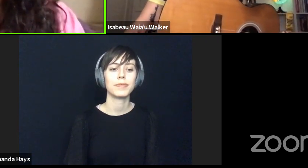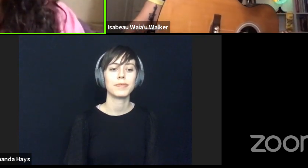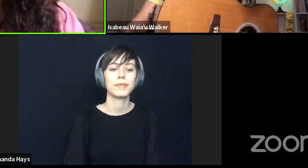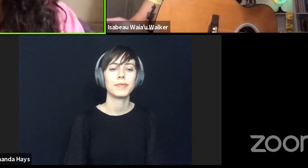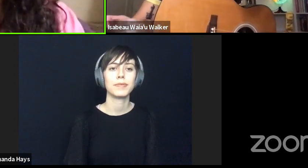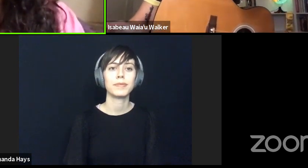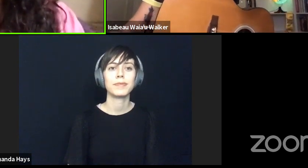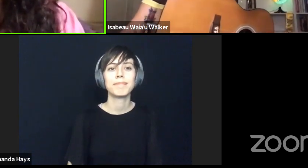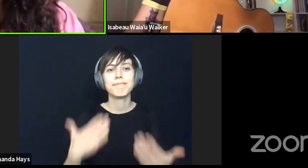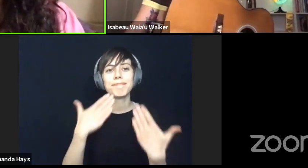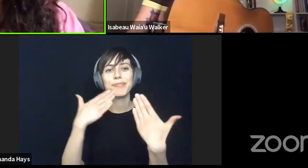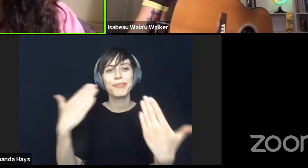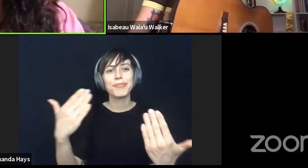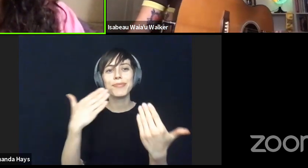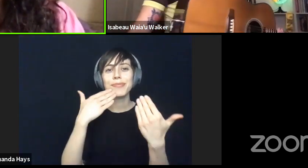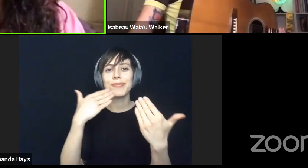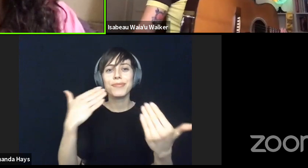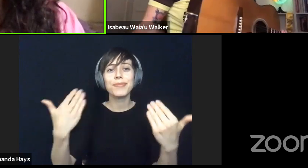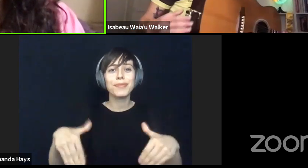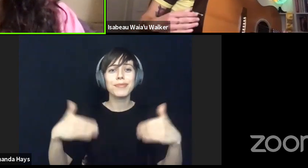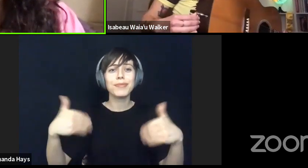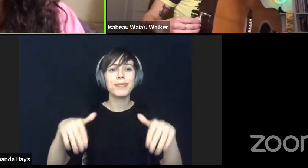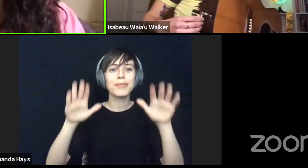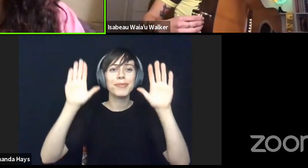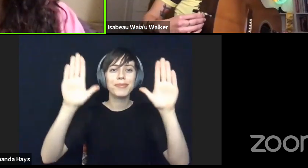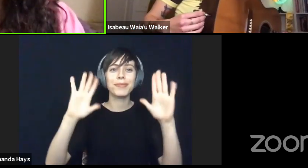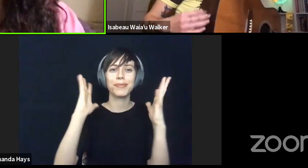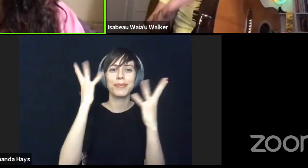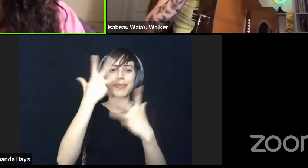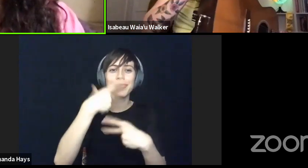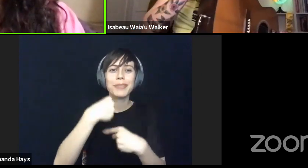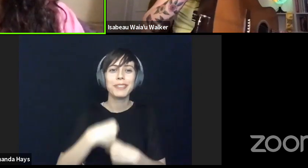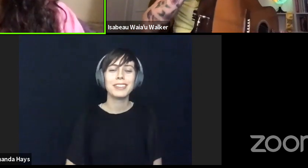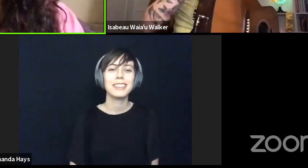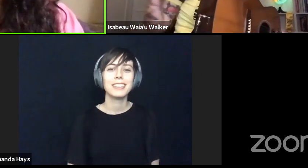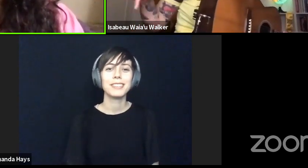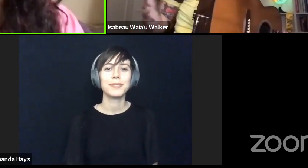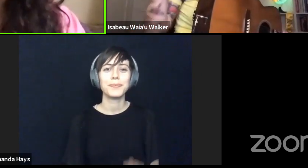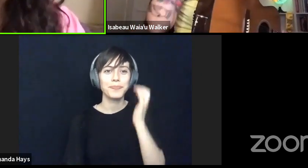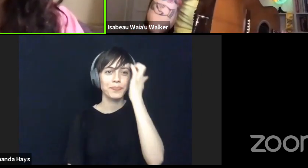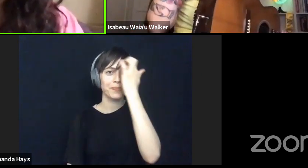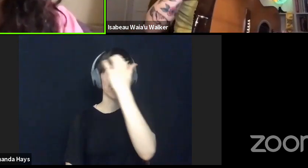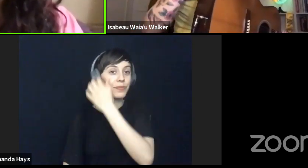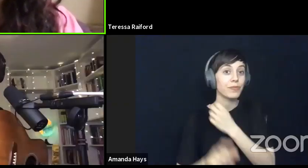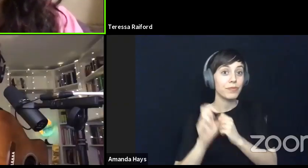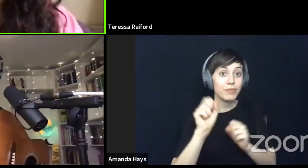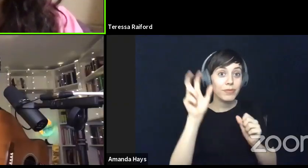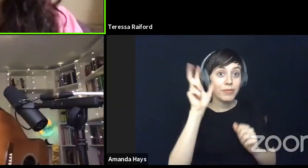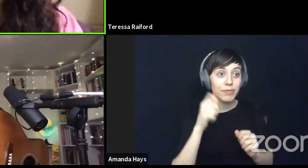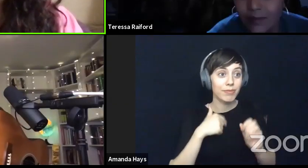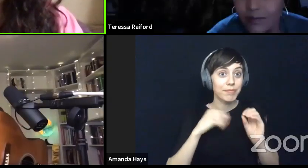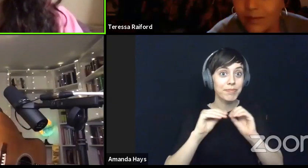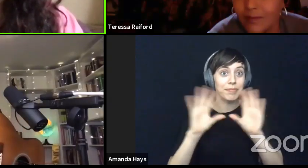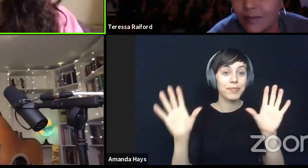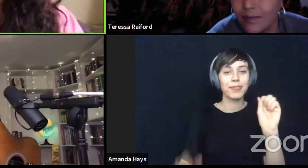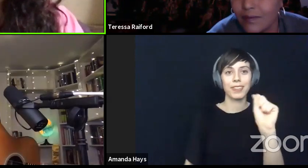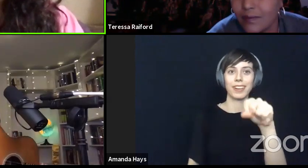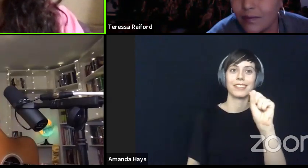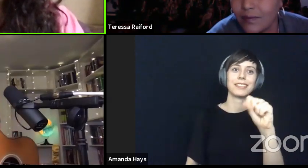Thank you. That was wonderful. So beautiful. Was it clear? Yeah. Yes. Okay.